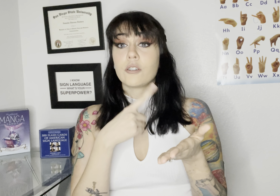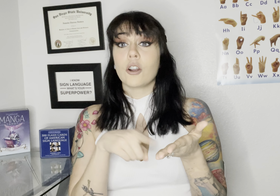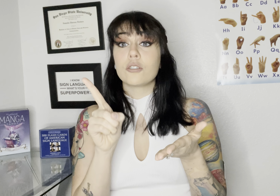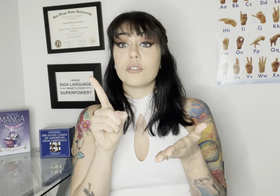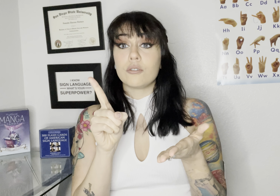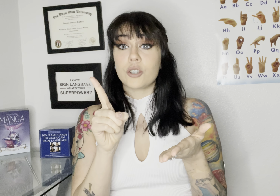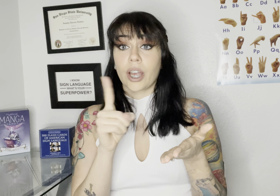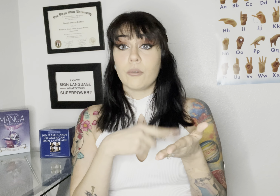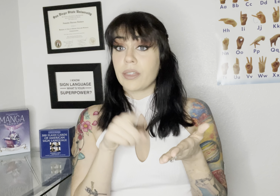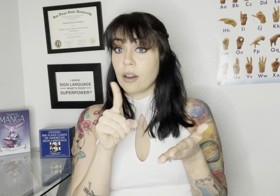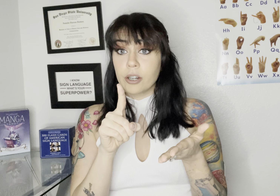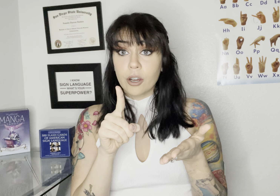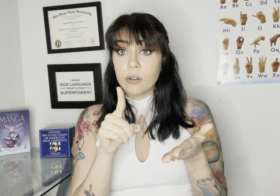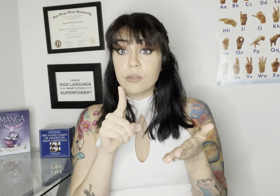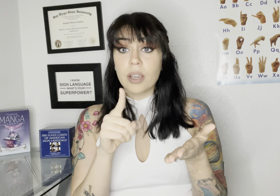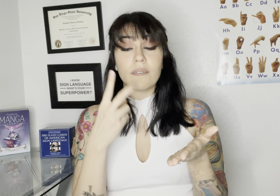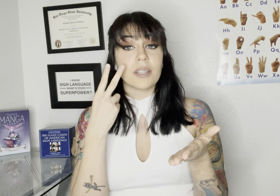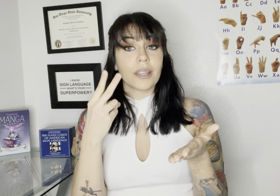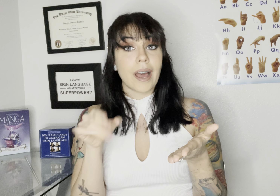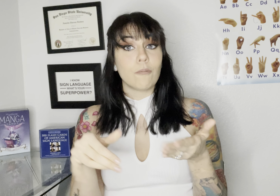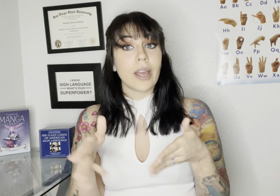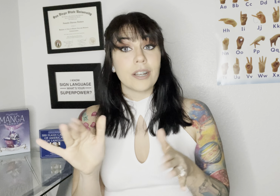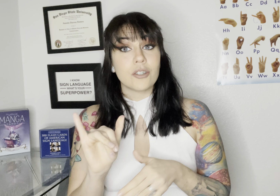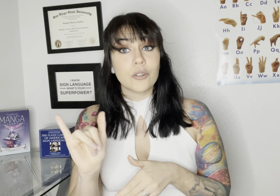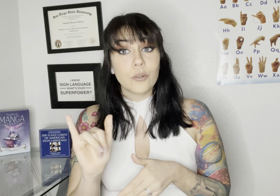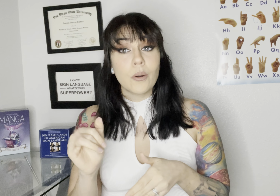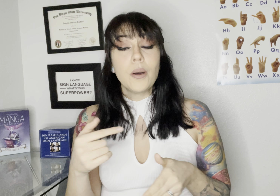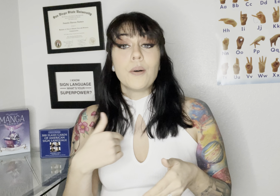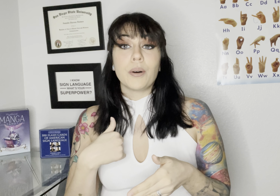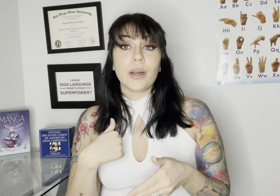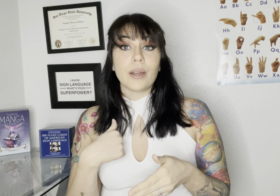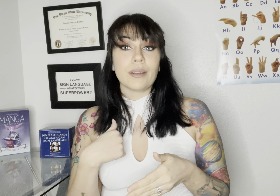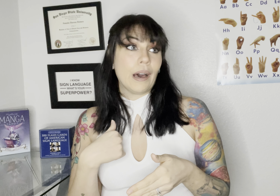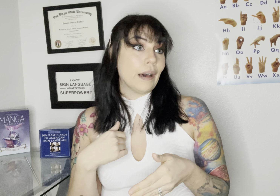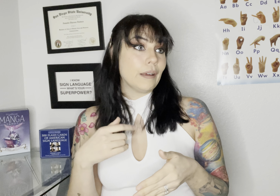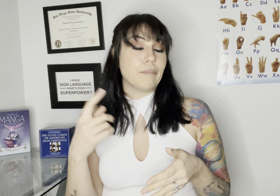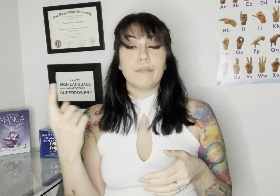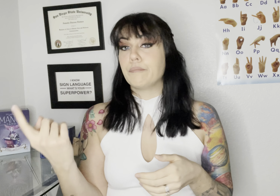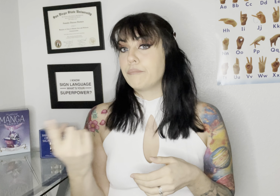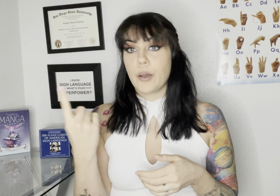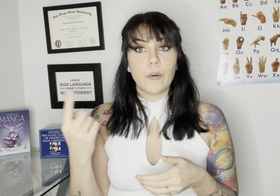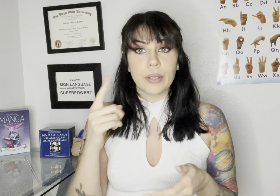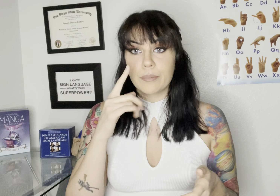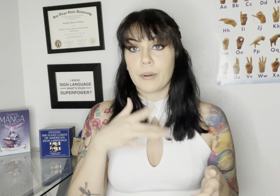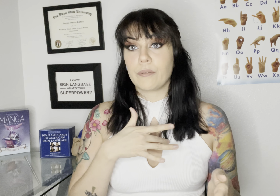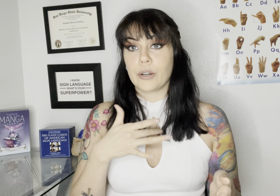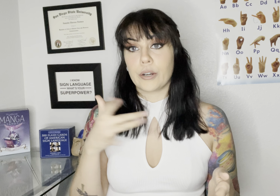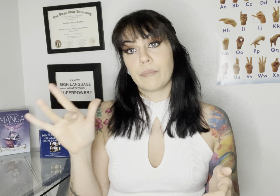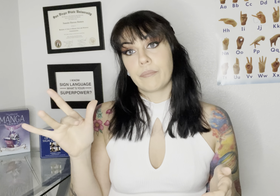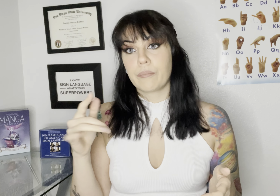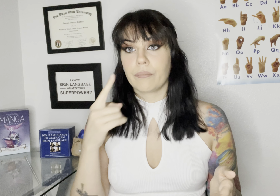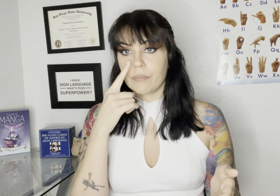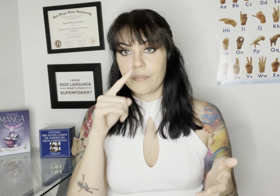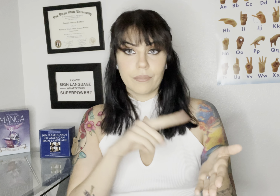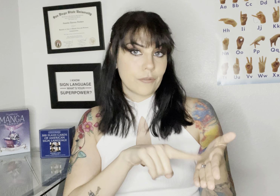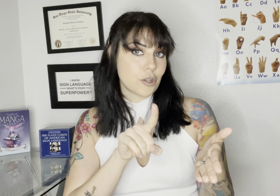also do check without your nose. I've seen that way too, but I always prefer check.